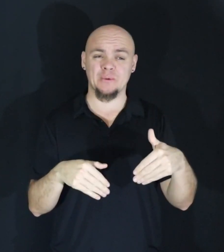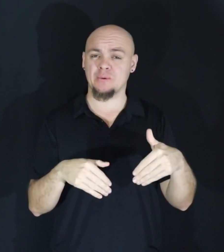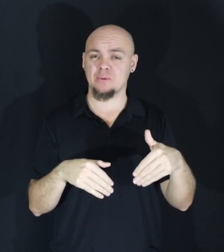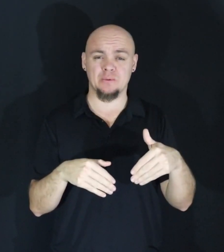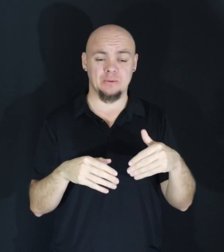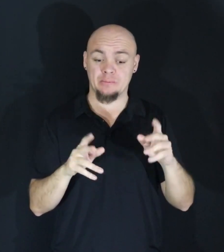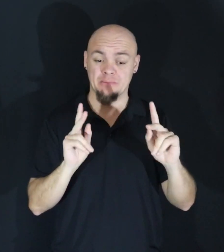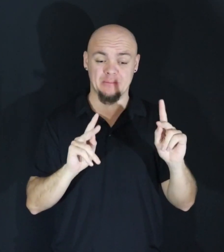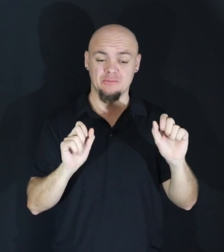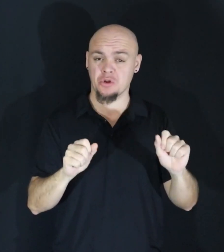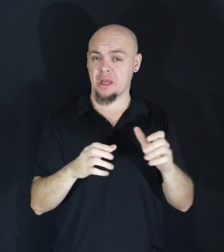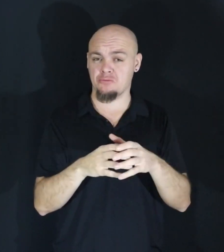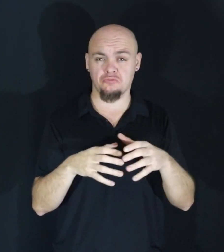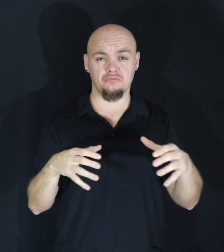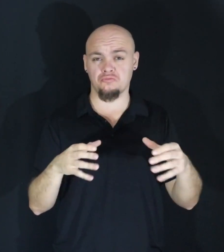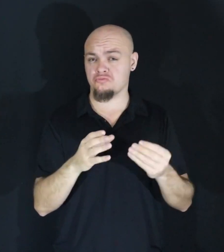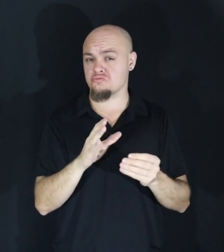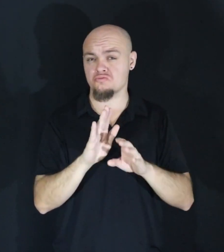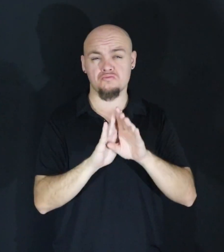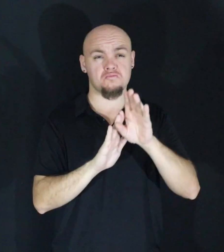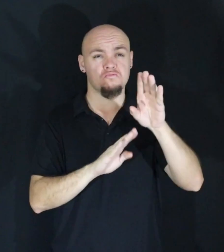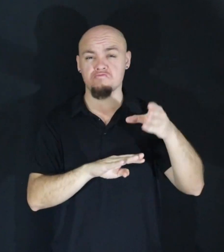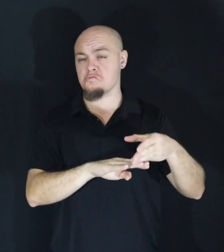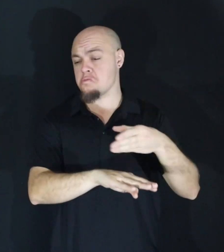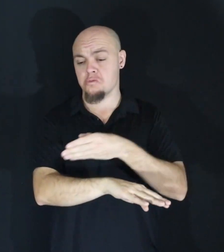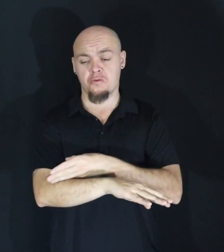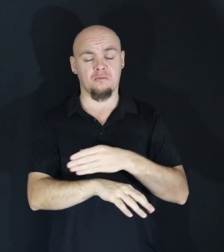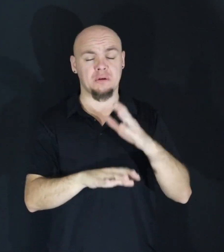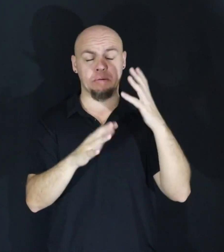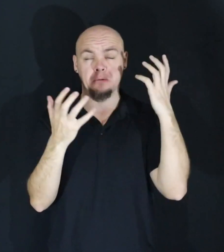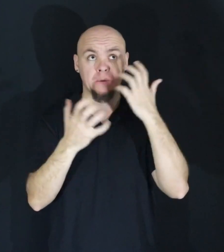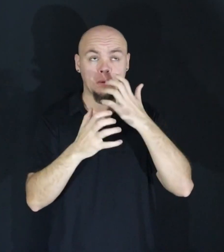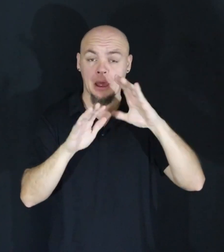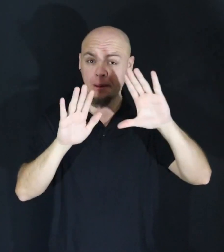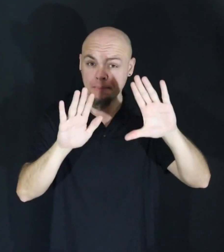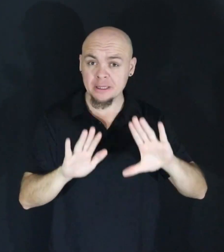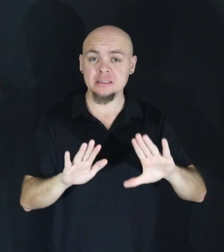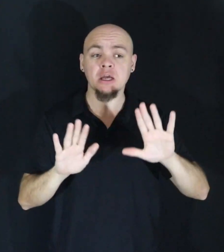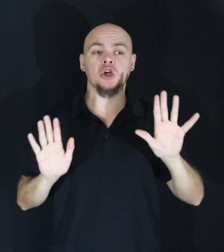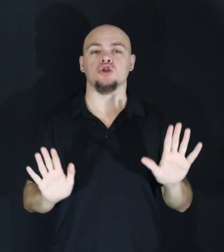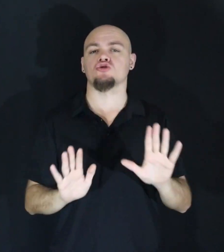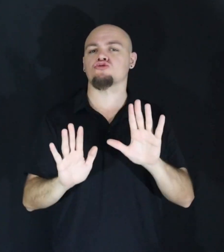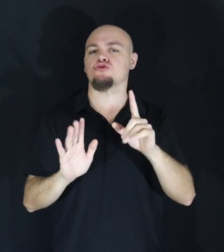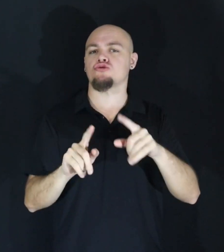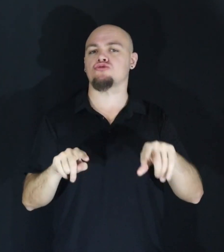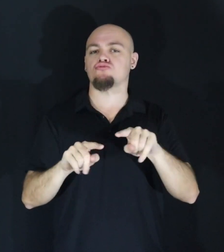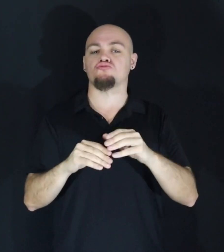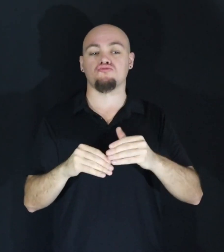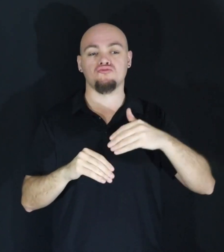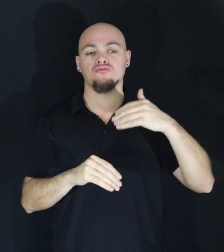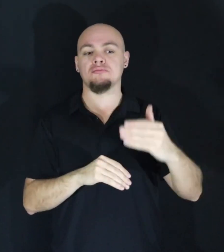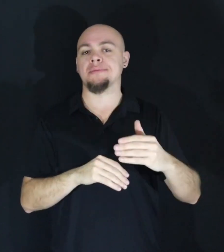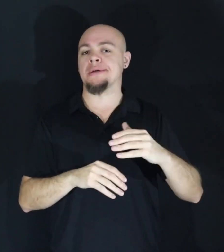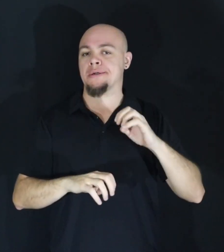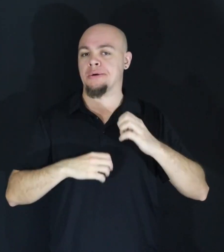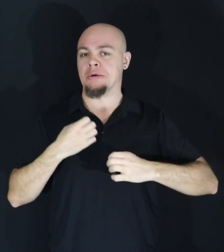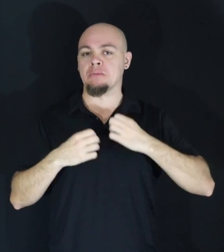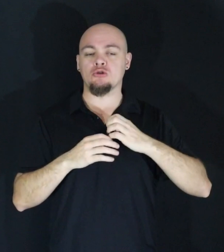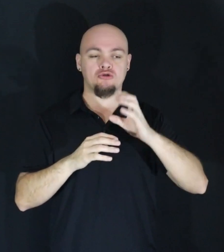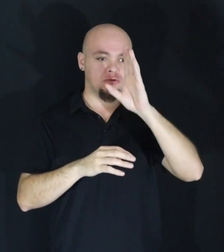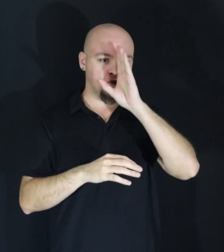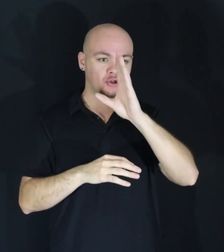growth beyond your wildest dreams. So I encourage you to take one step toward emotional sobriety in your